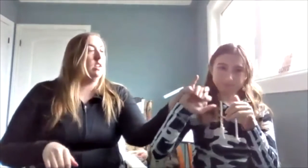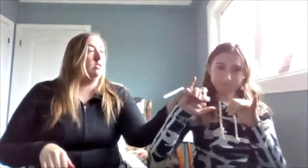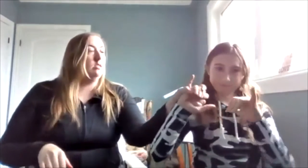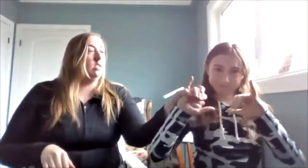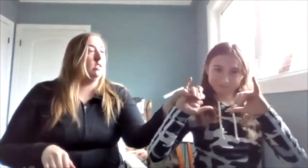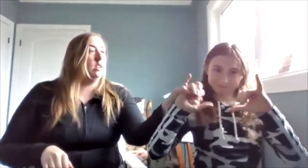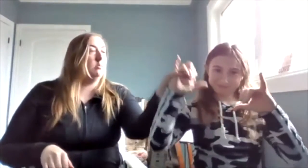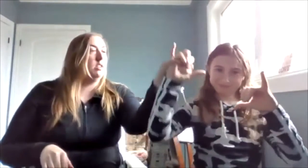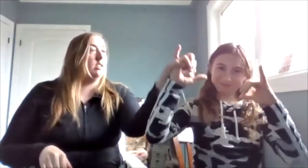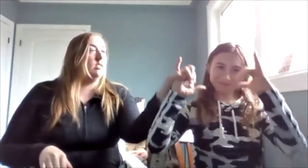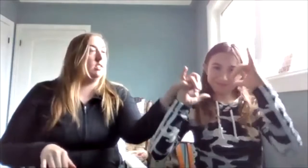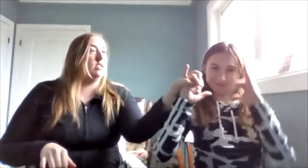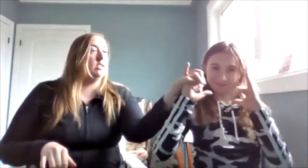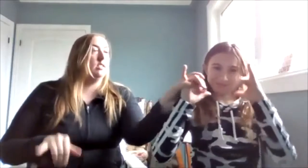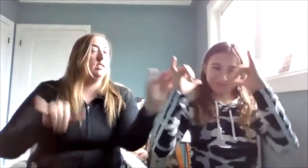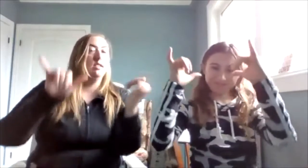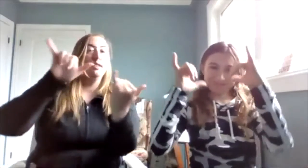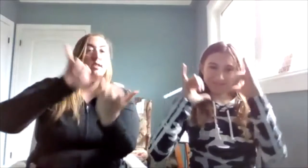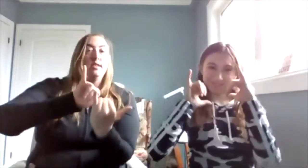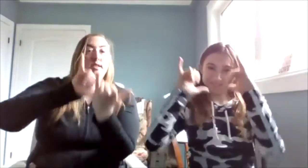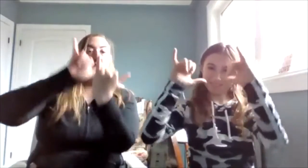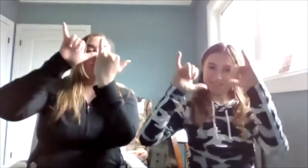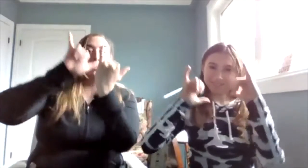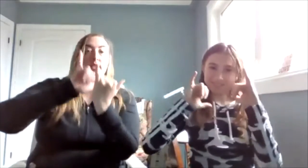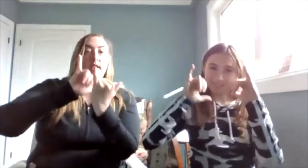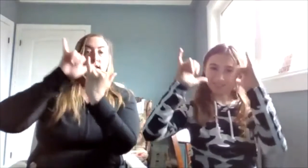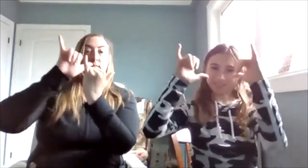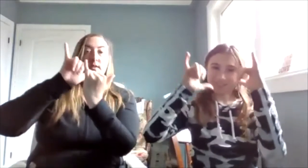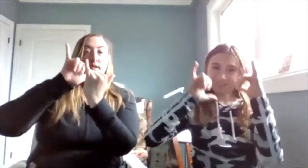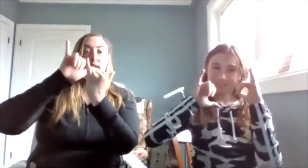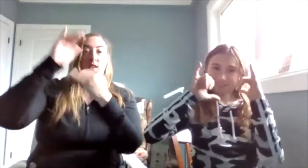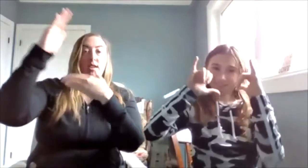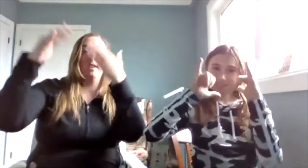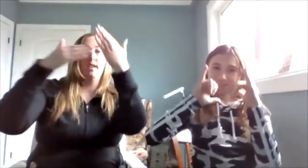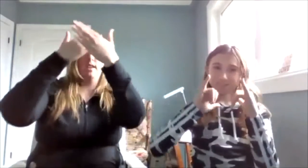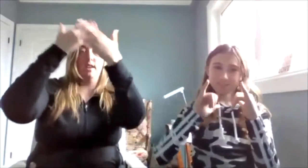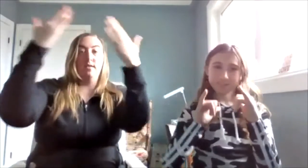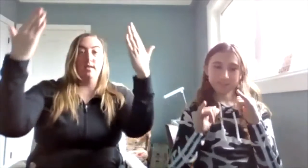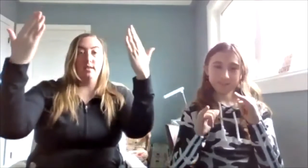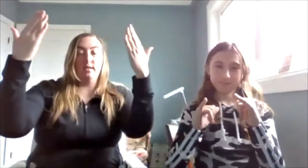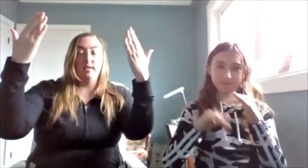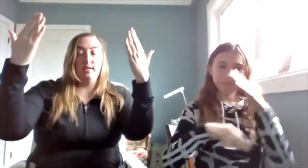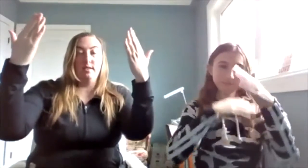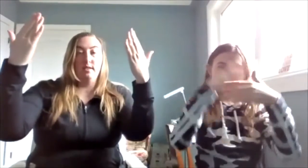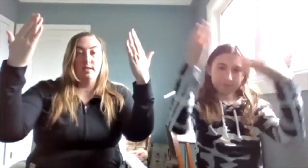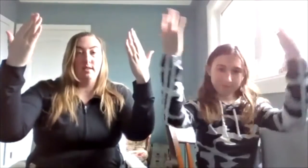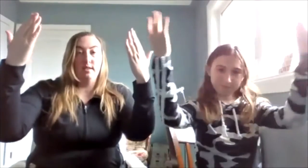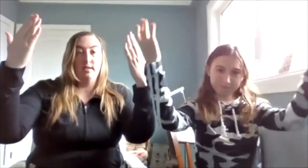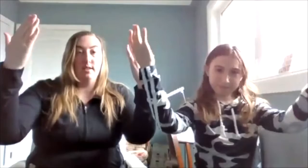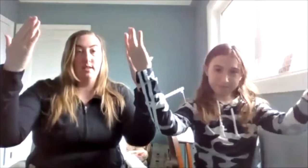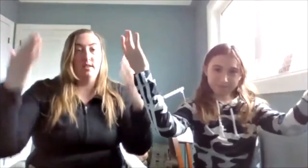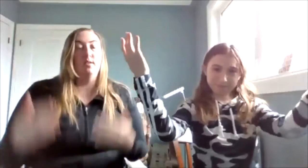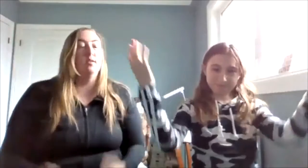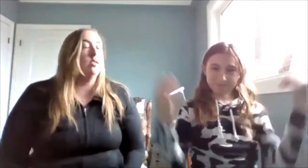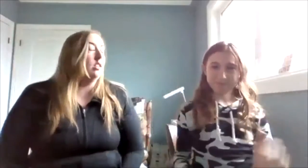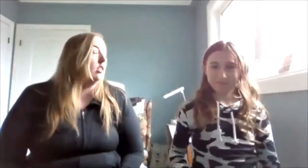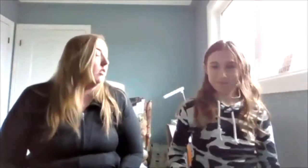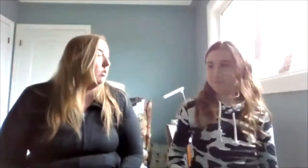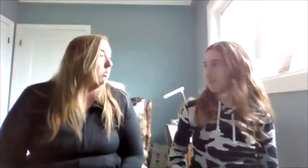ground up to heaven. So, same, heaven. So let's start from the beginning